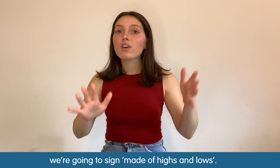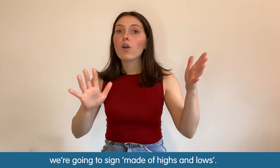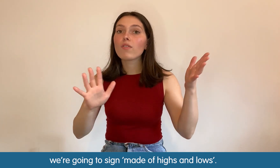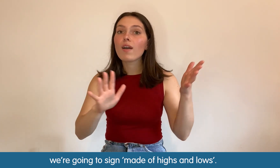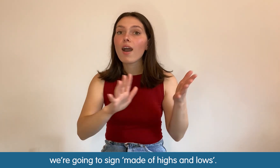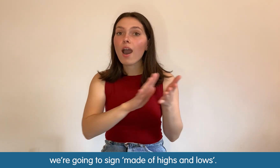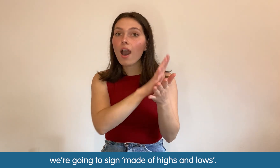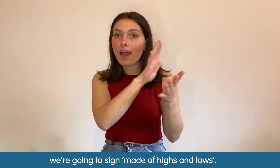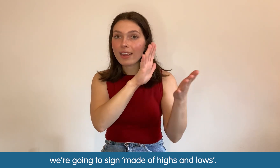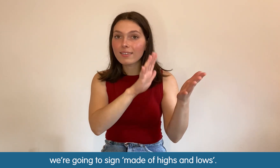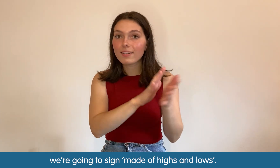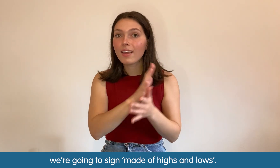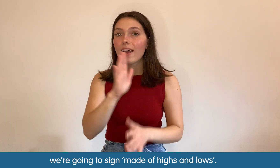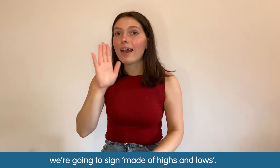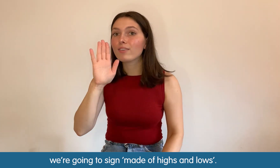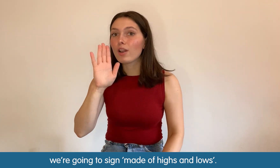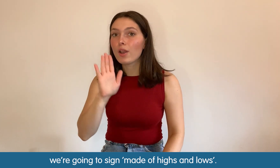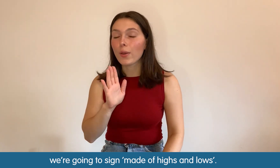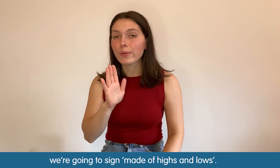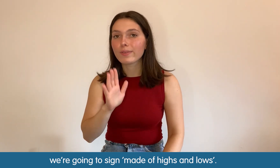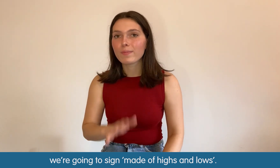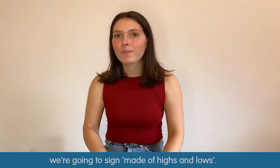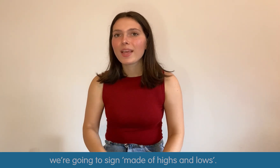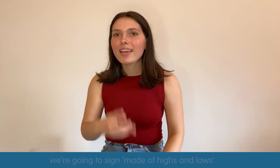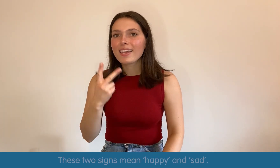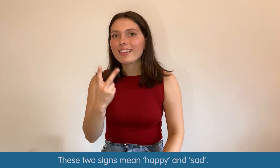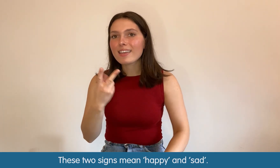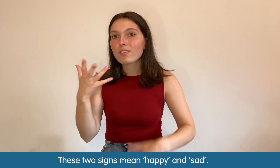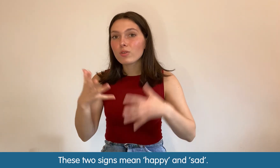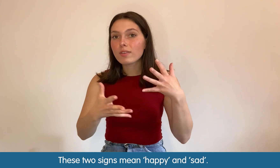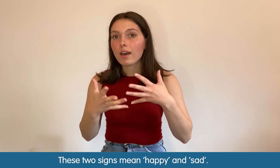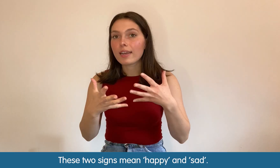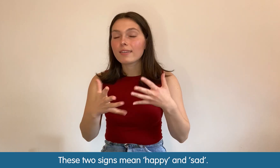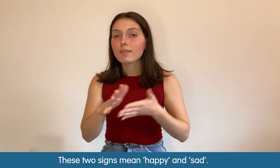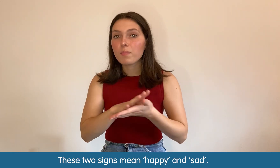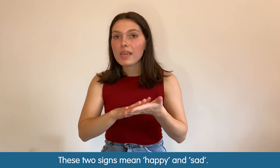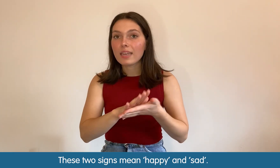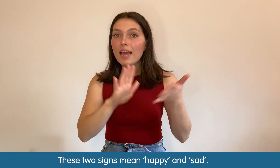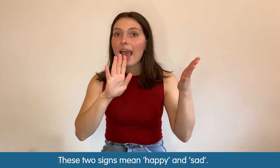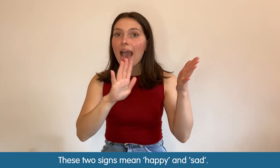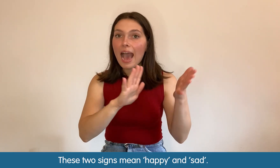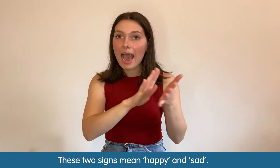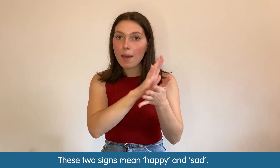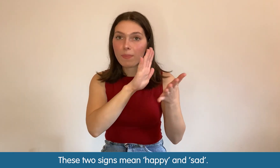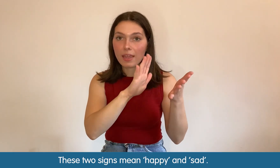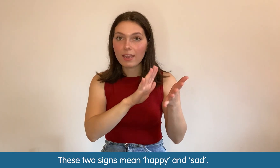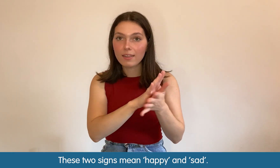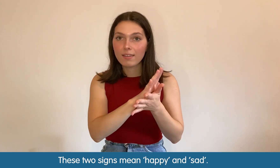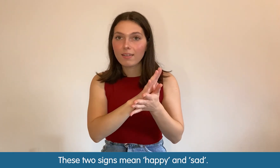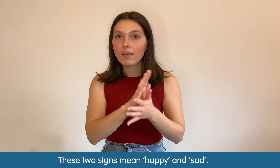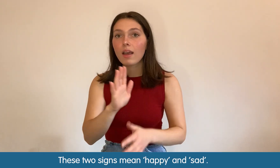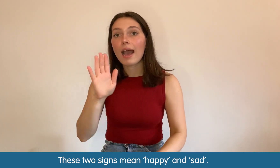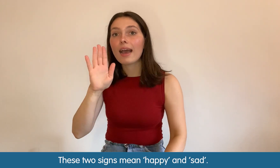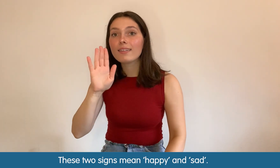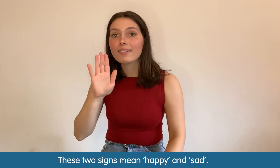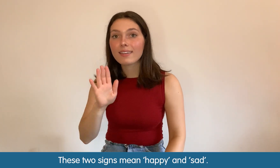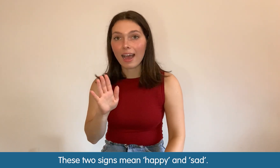of highs and lows. These two signs mean happy and sad.